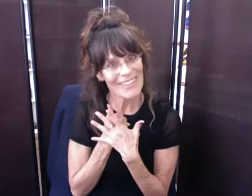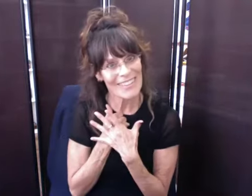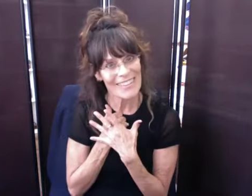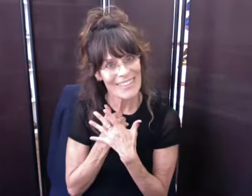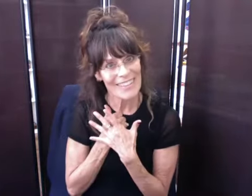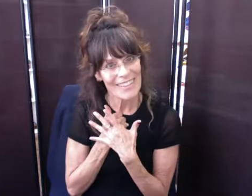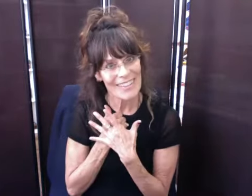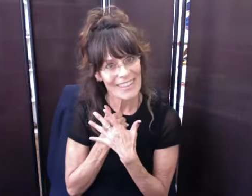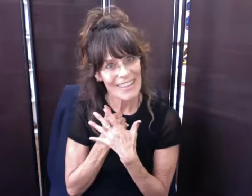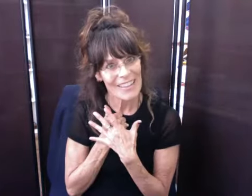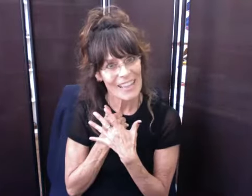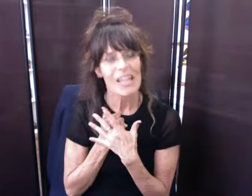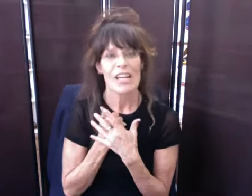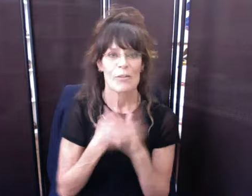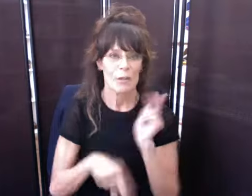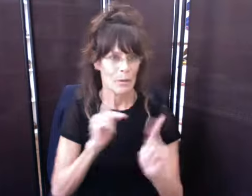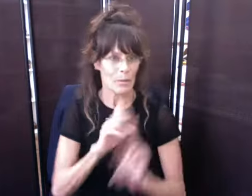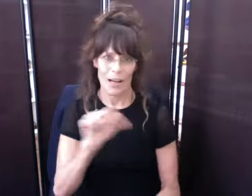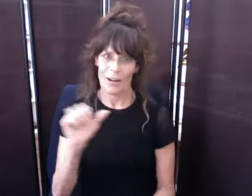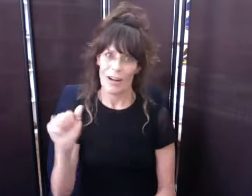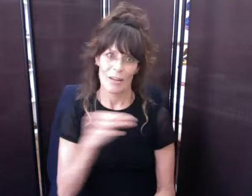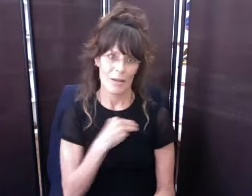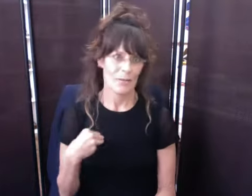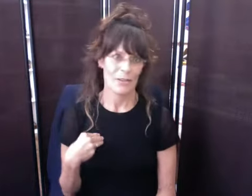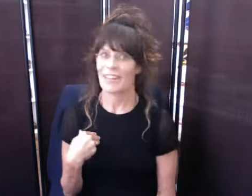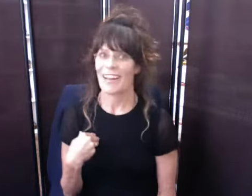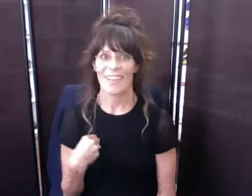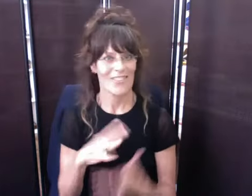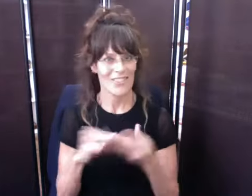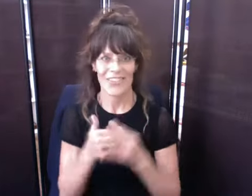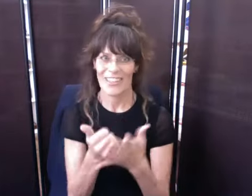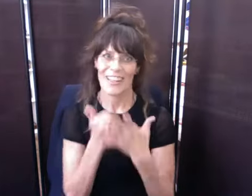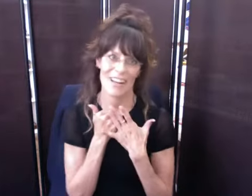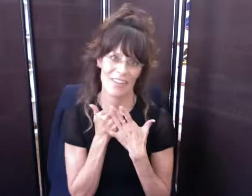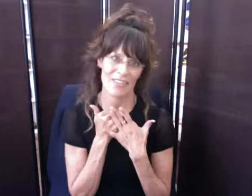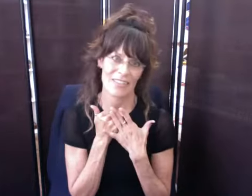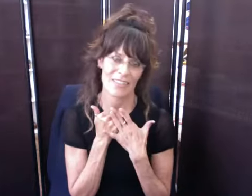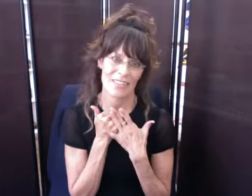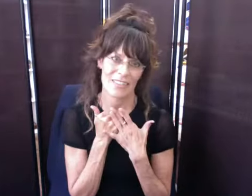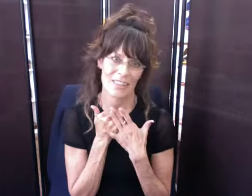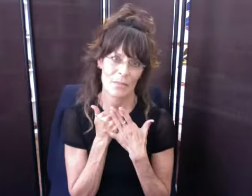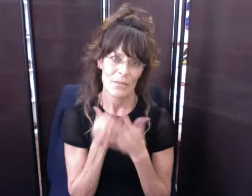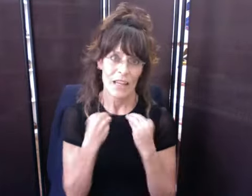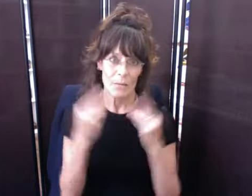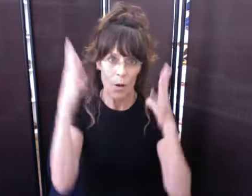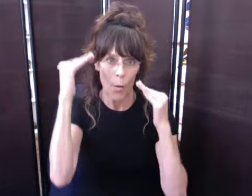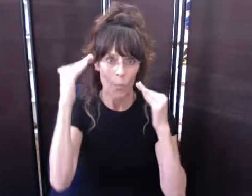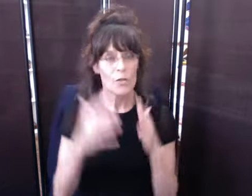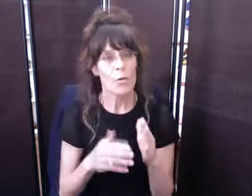And it was the people in Alcoholics Anonymous and their stories that gave me that hope. And we went through the doctor's opinion. And we went through